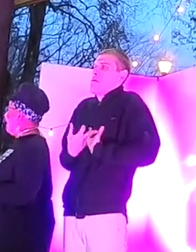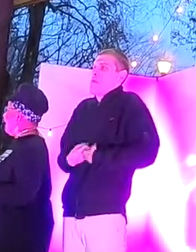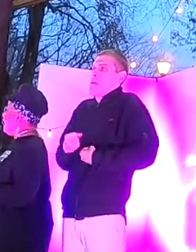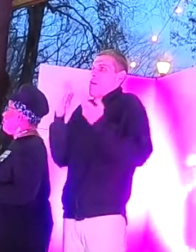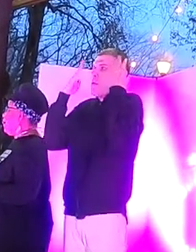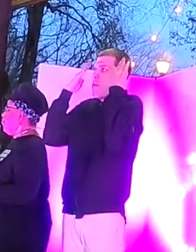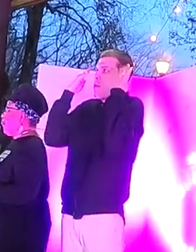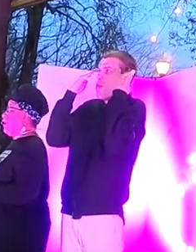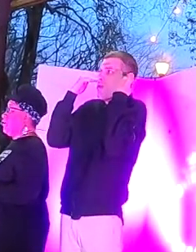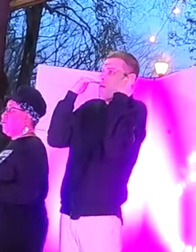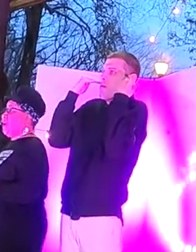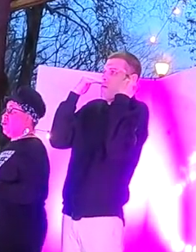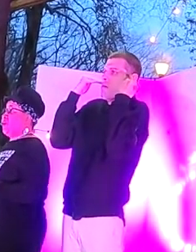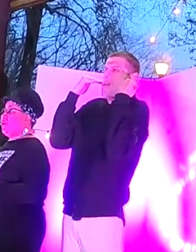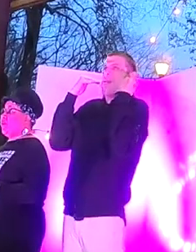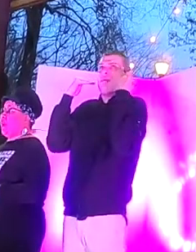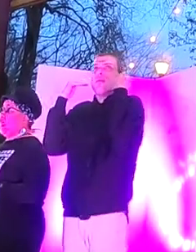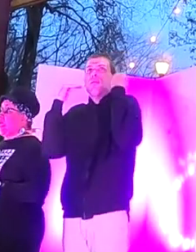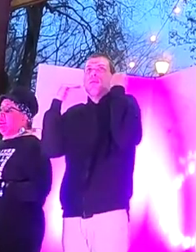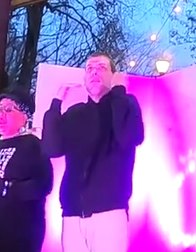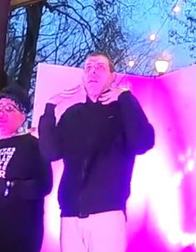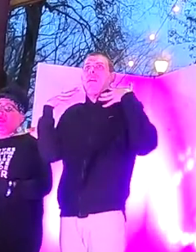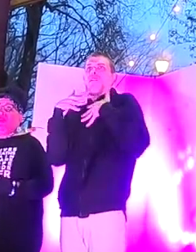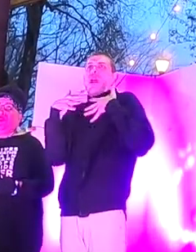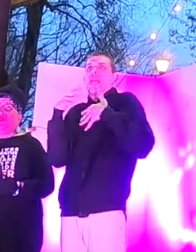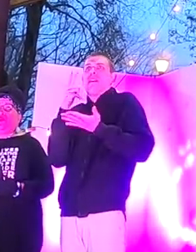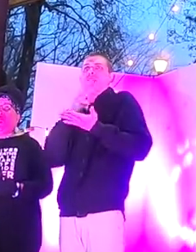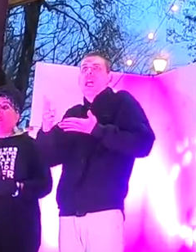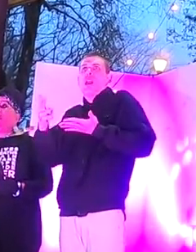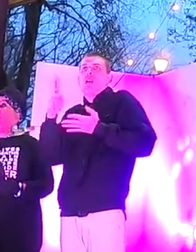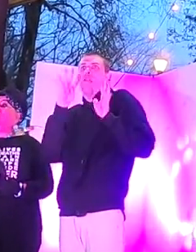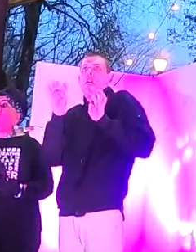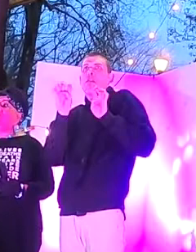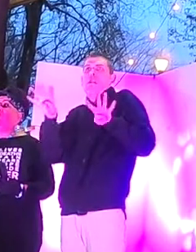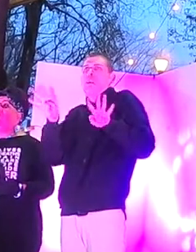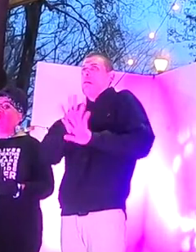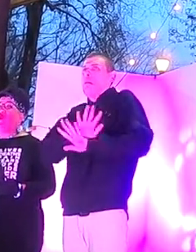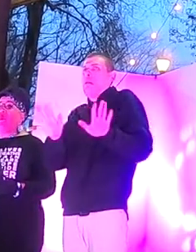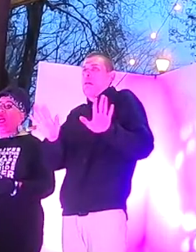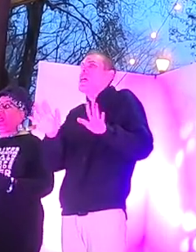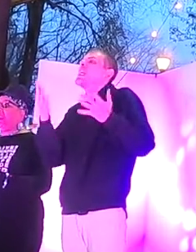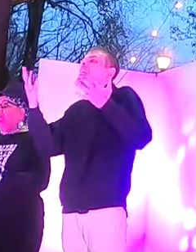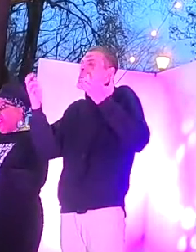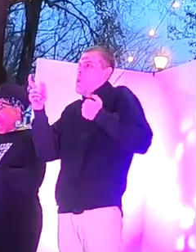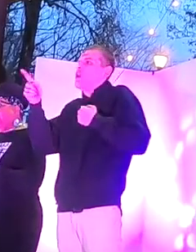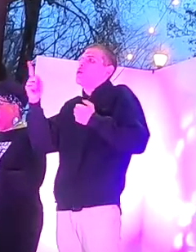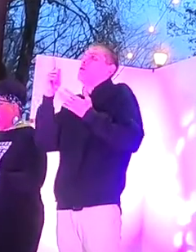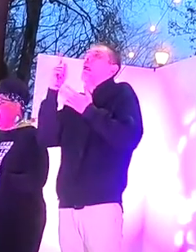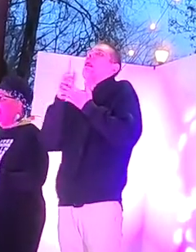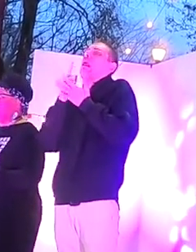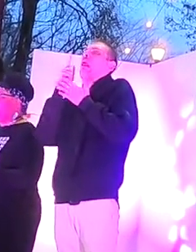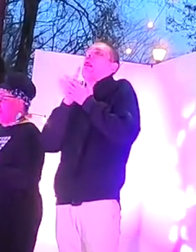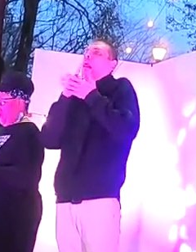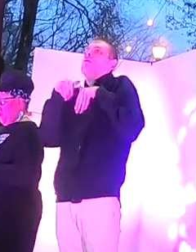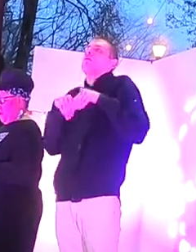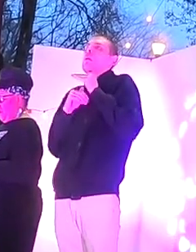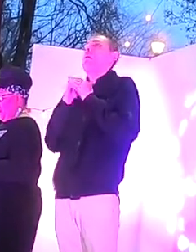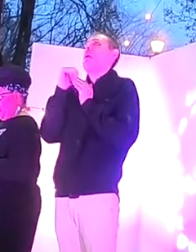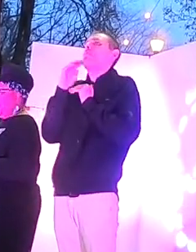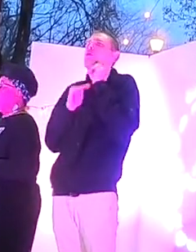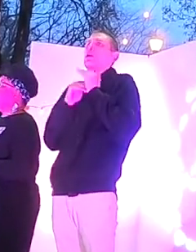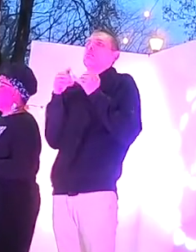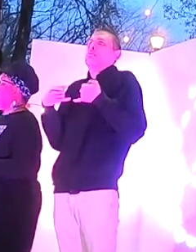arrears. He's afraid of failure and of the unknown. He wants you to abide in your comfort